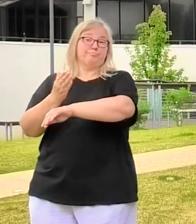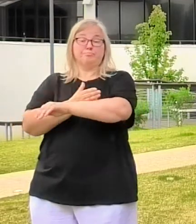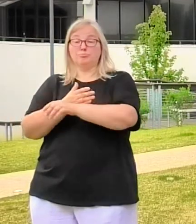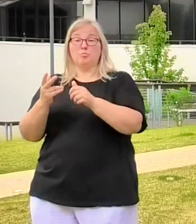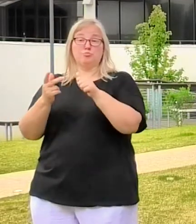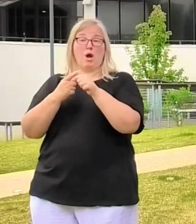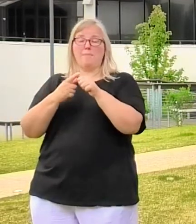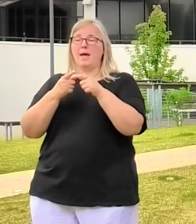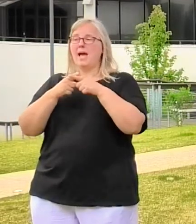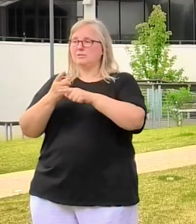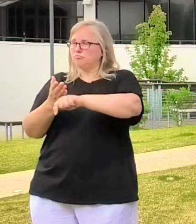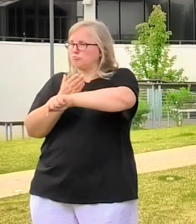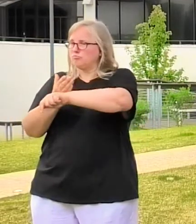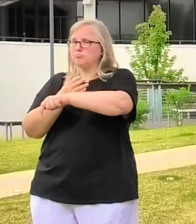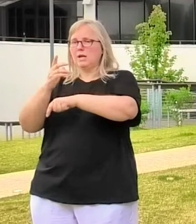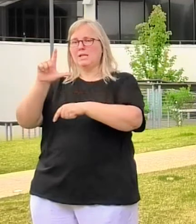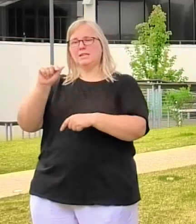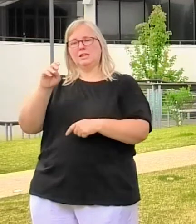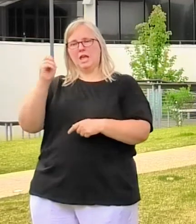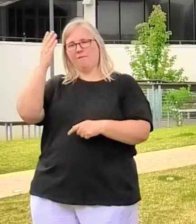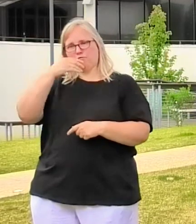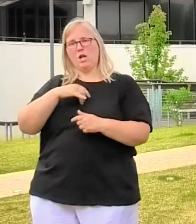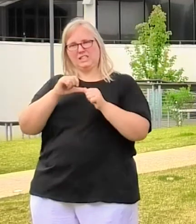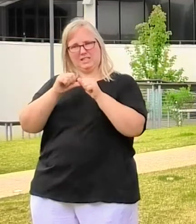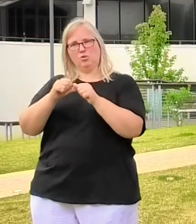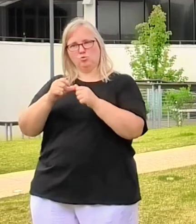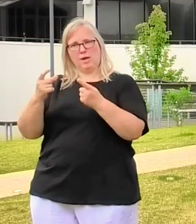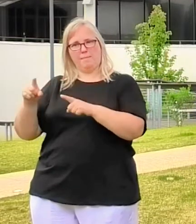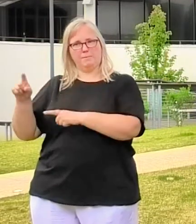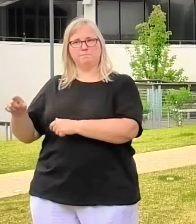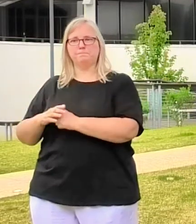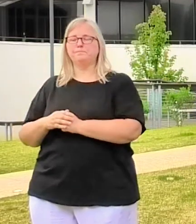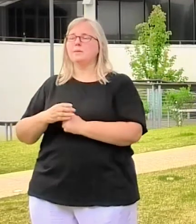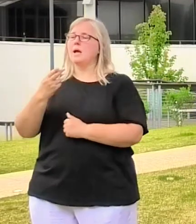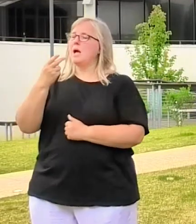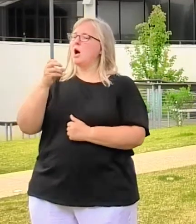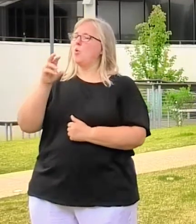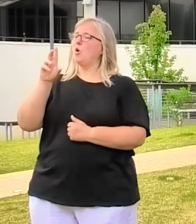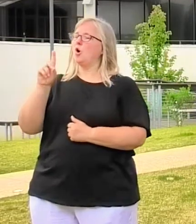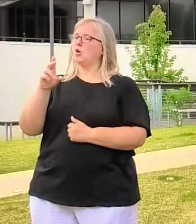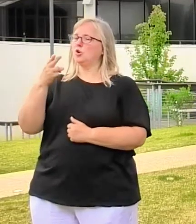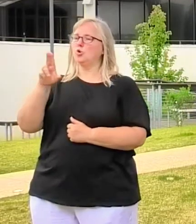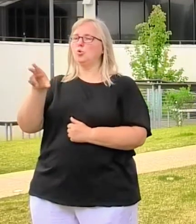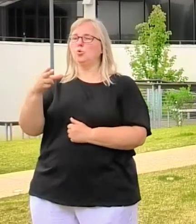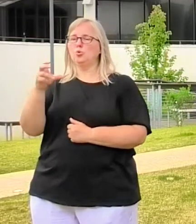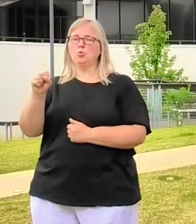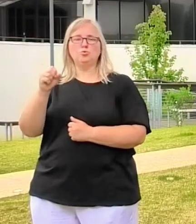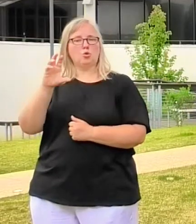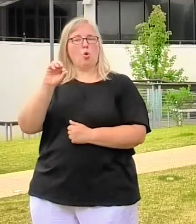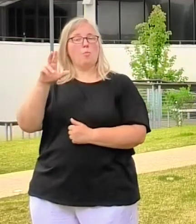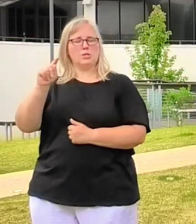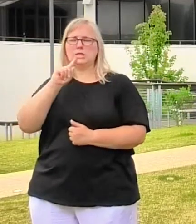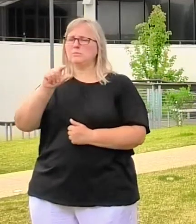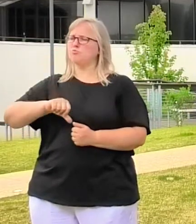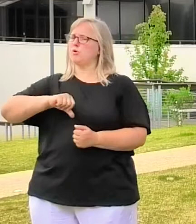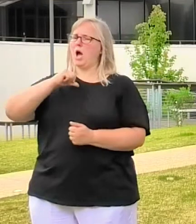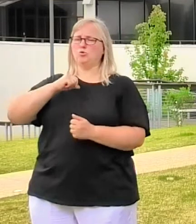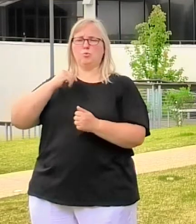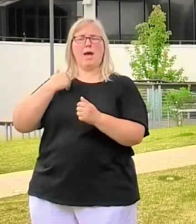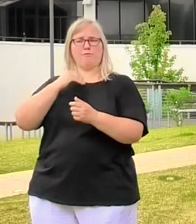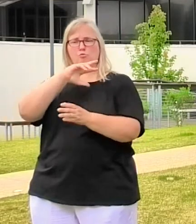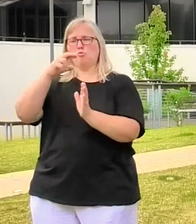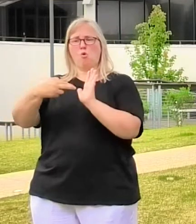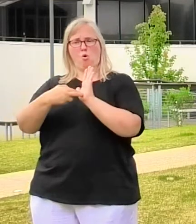of the lakefront continues to take shape. The Howard Hughes Corporation is proud to play a role which is